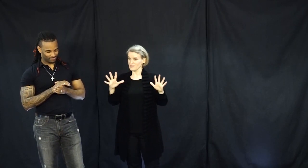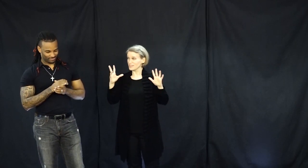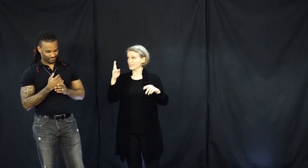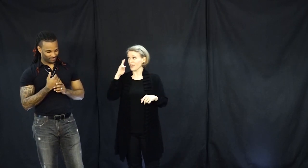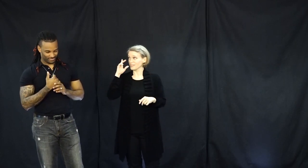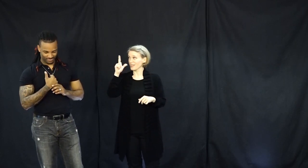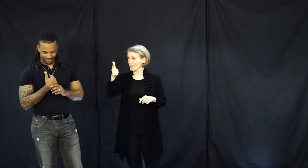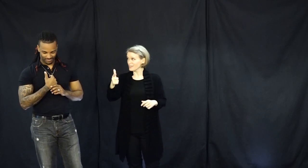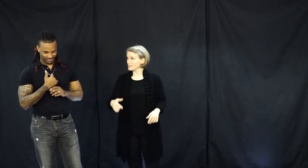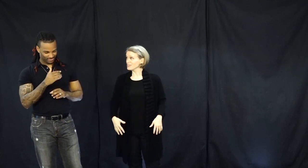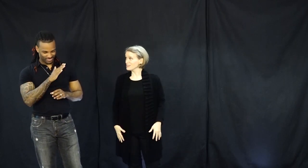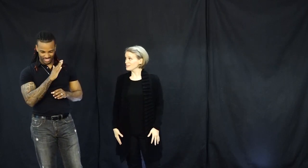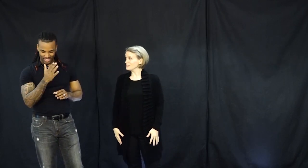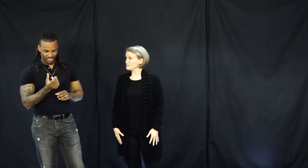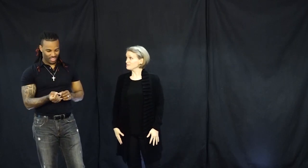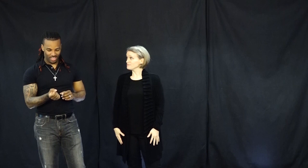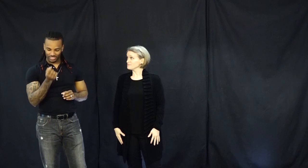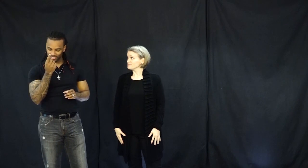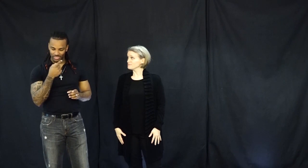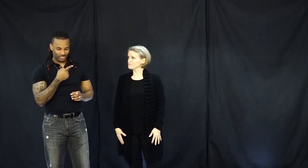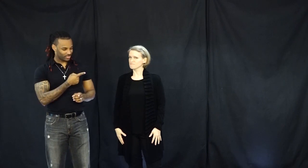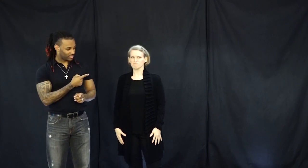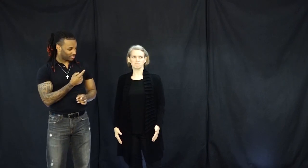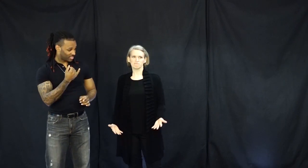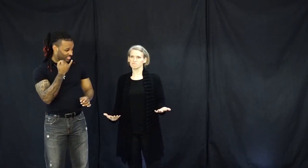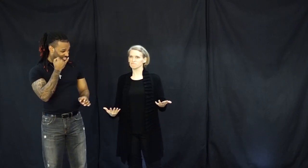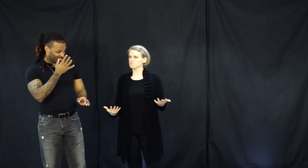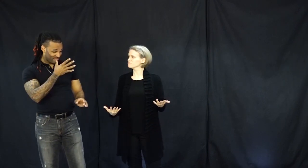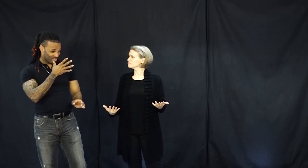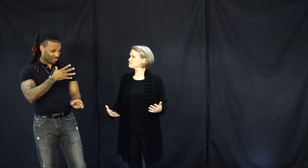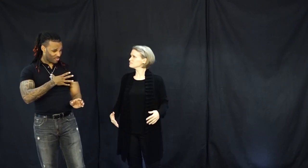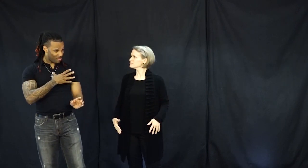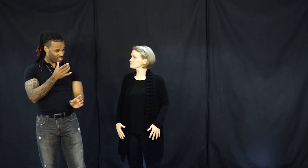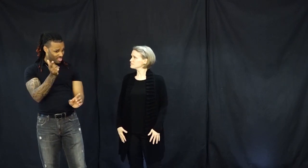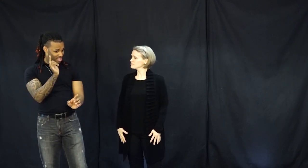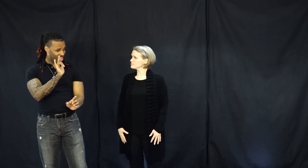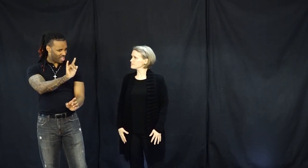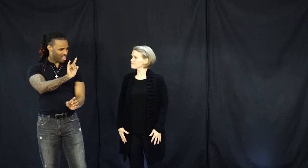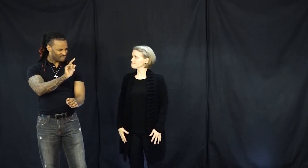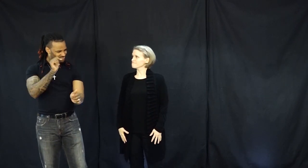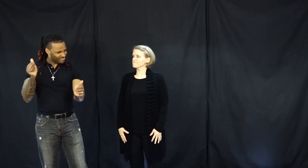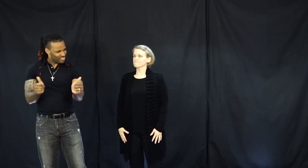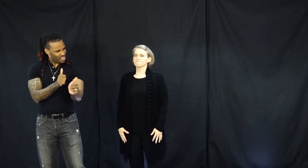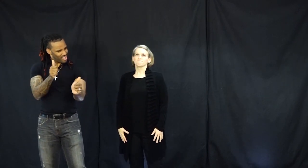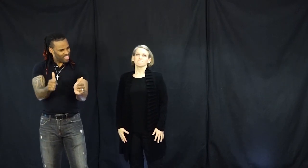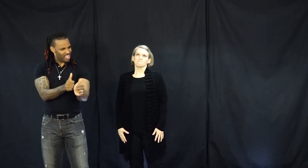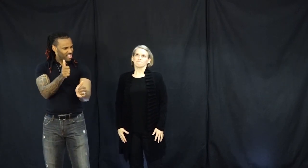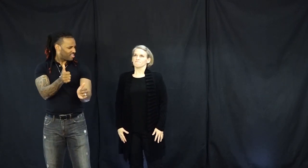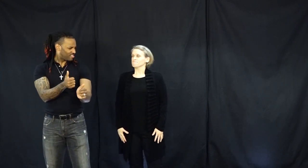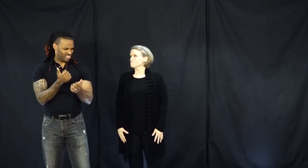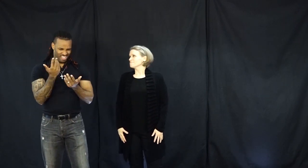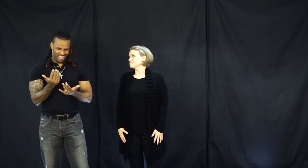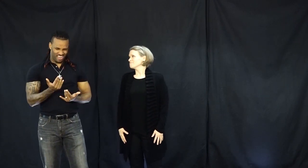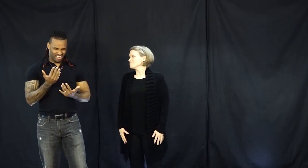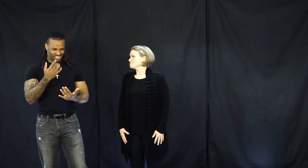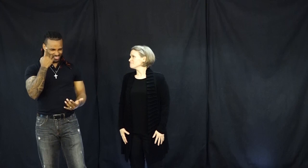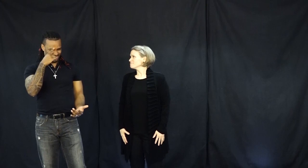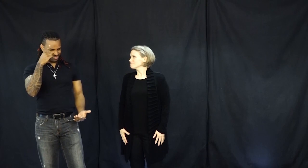I will never understand you. If you love this woman, go get her. What are you waiting